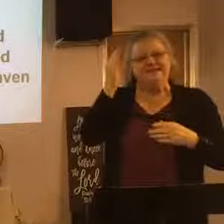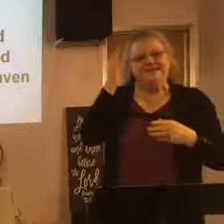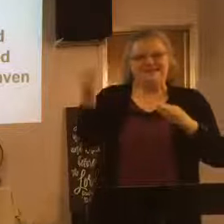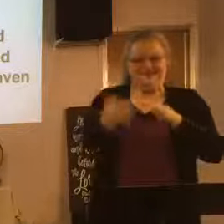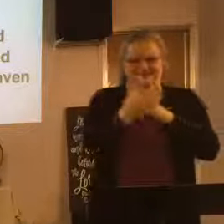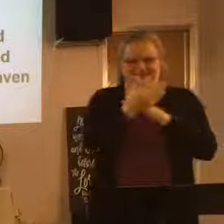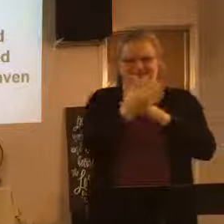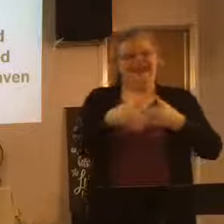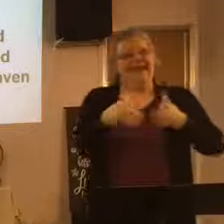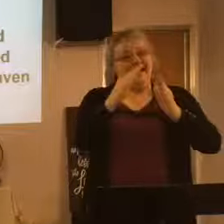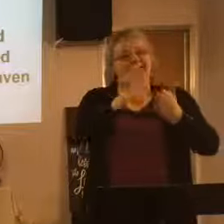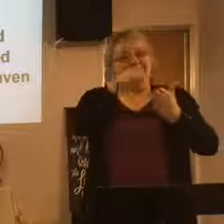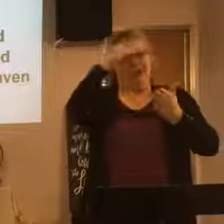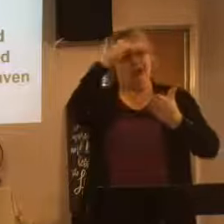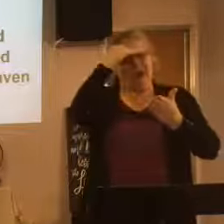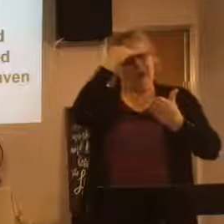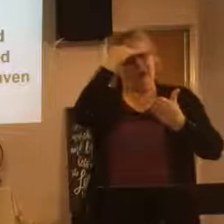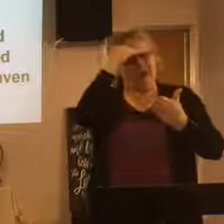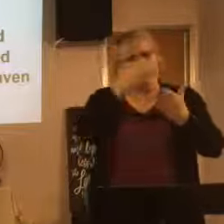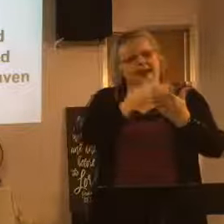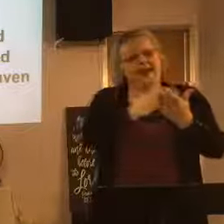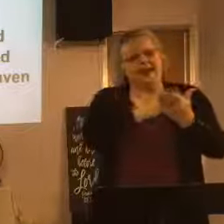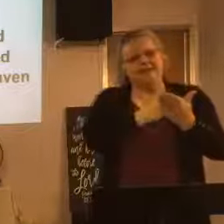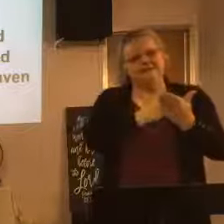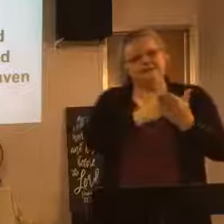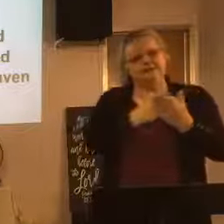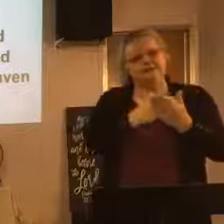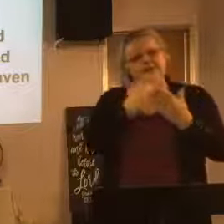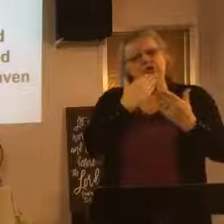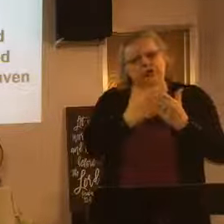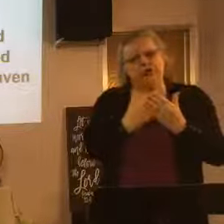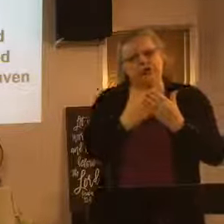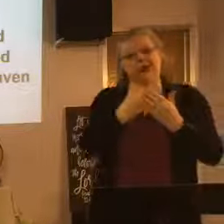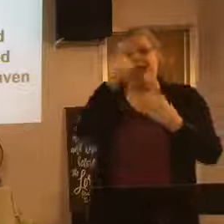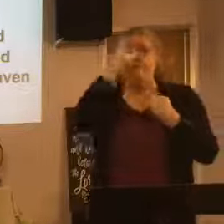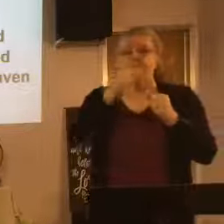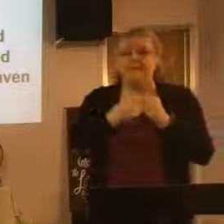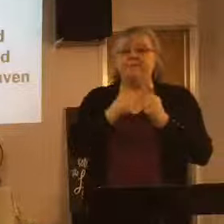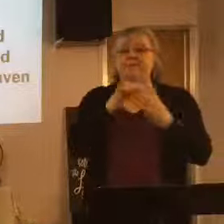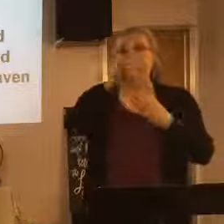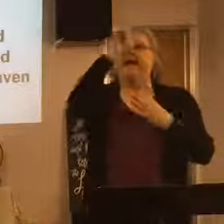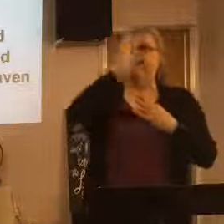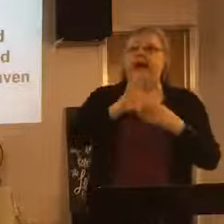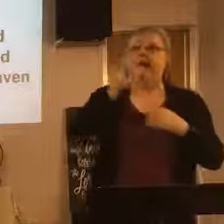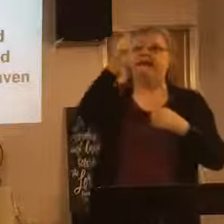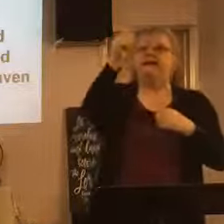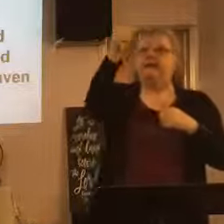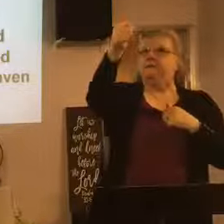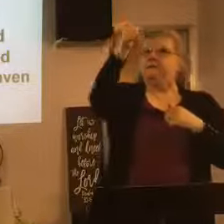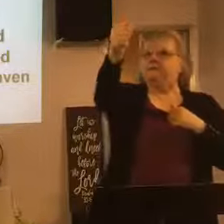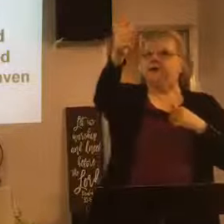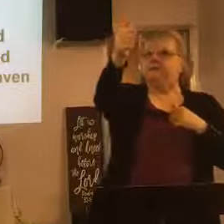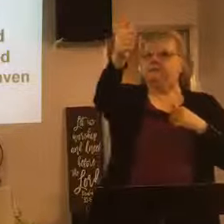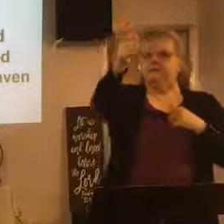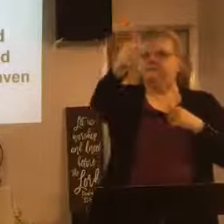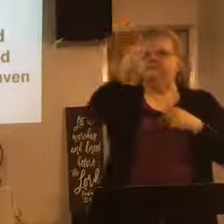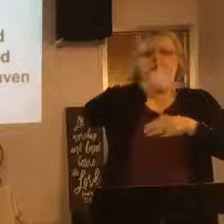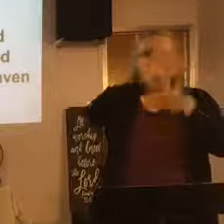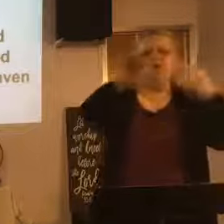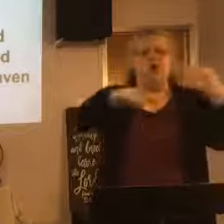time, is let's learn our lessons well, and let's remember that God is sovereign. He owns all of